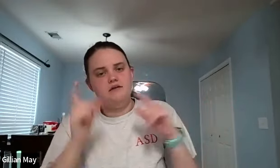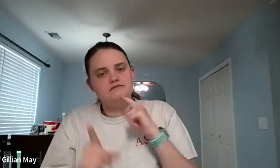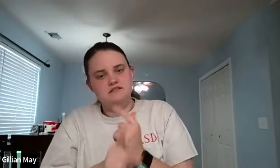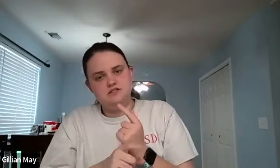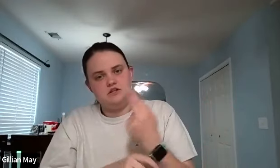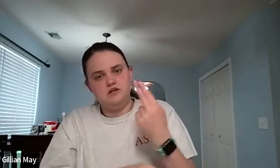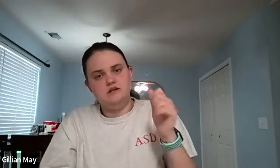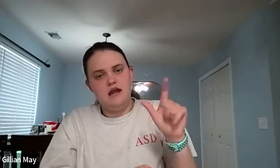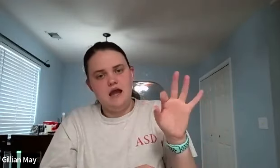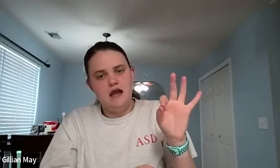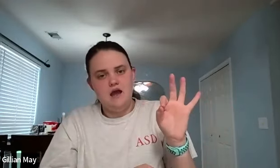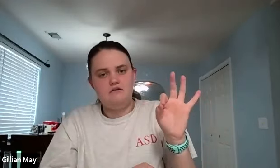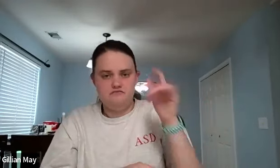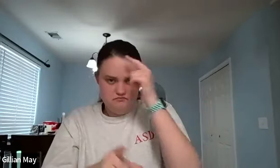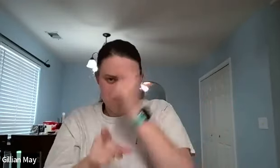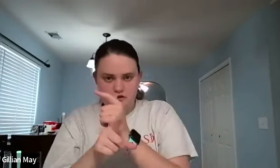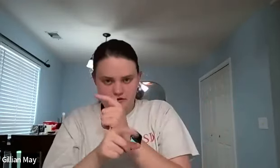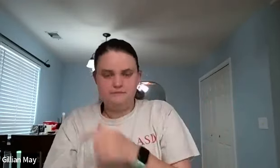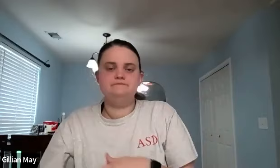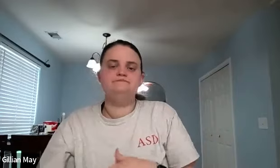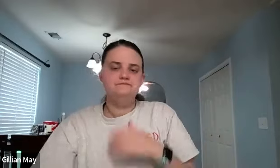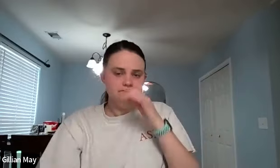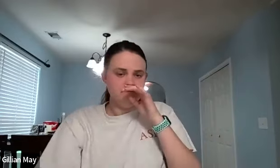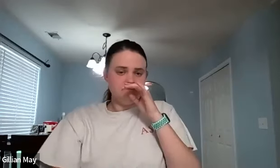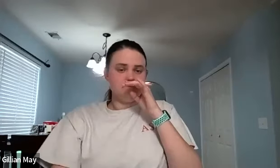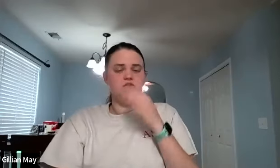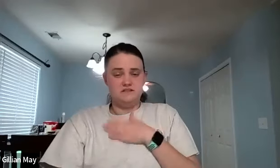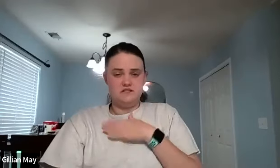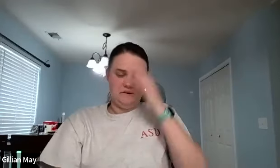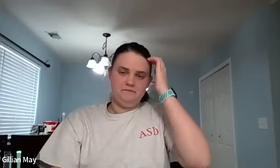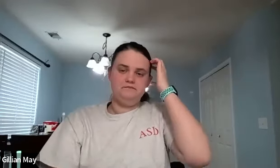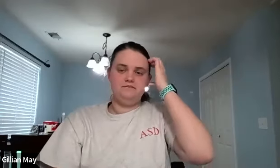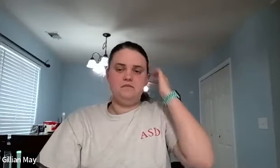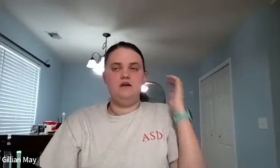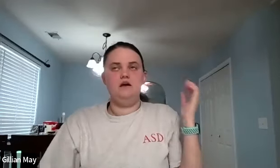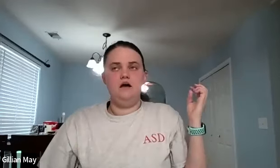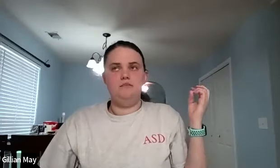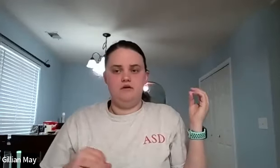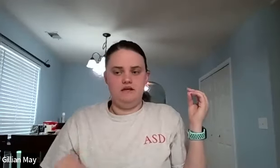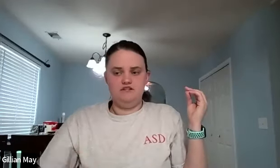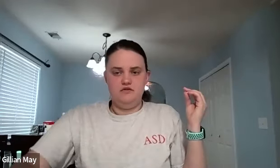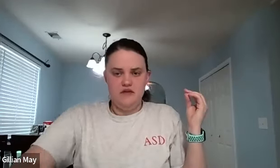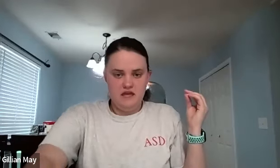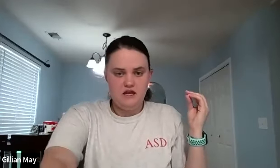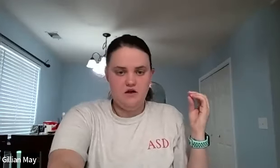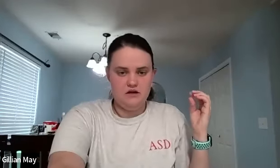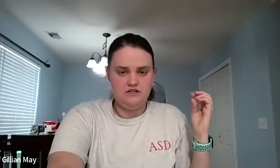half sister, half brother. Excuse me. All right, so then on